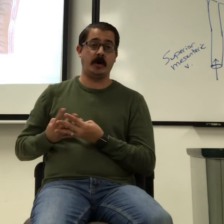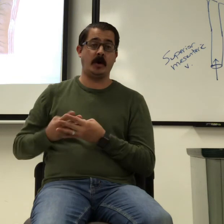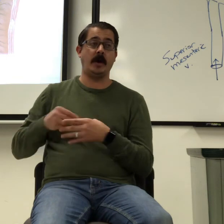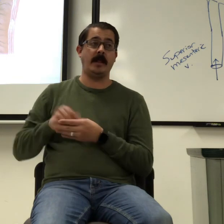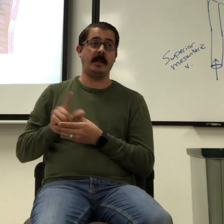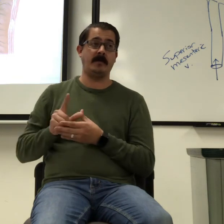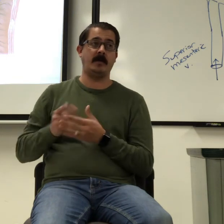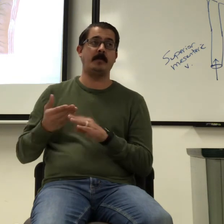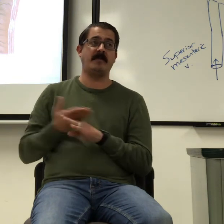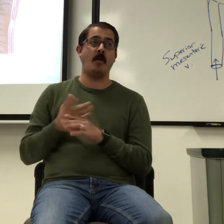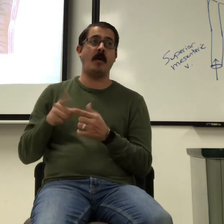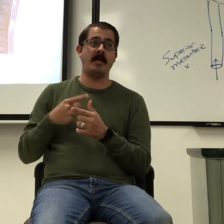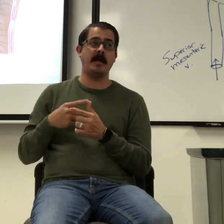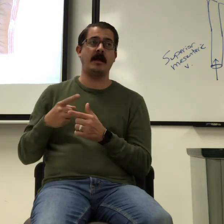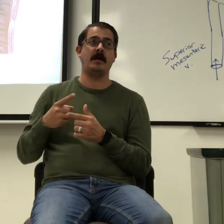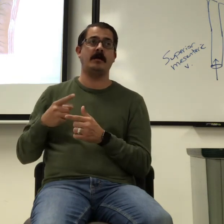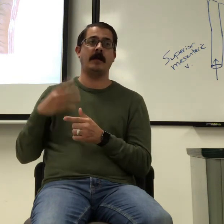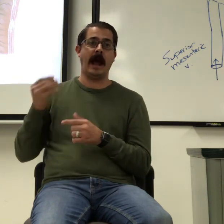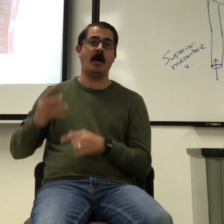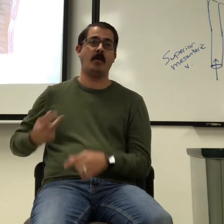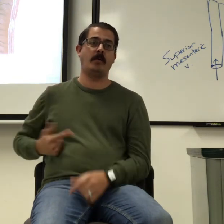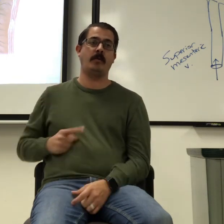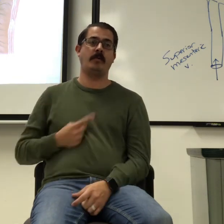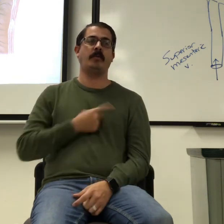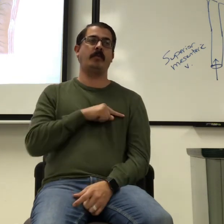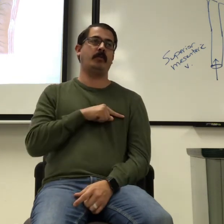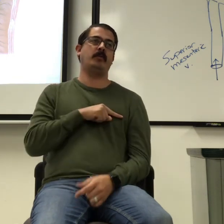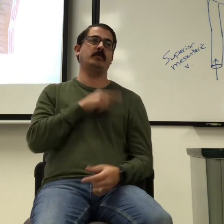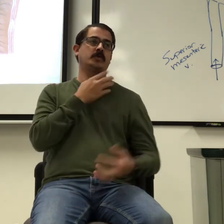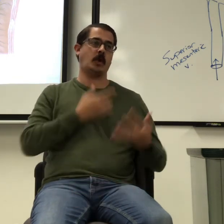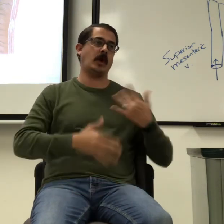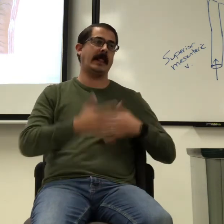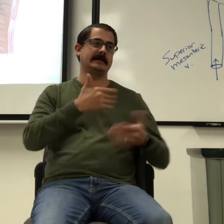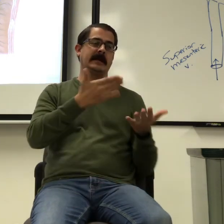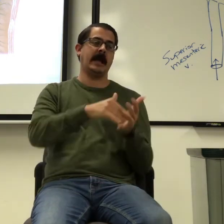it is returned to systemic circulation.